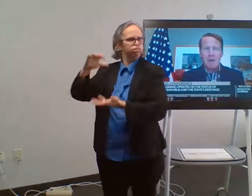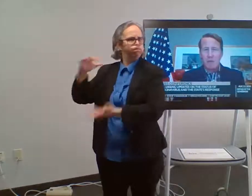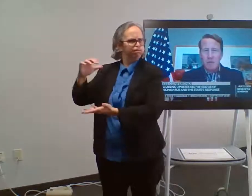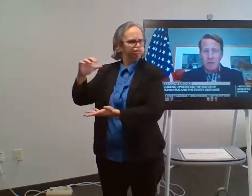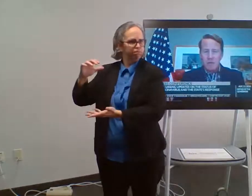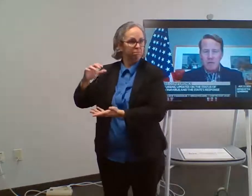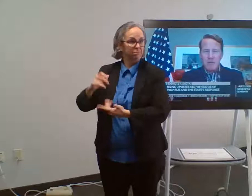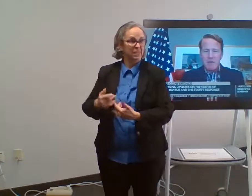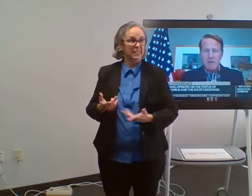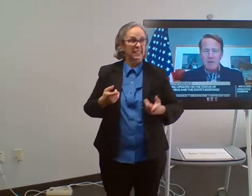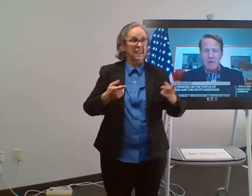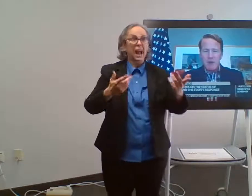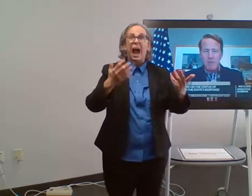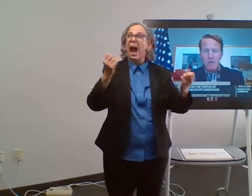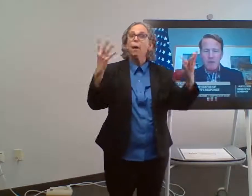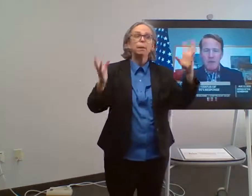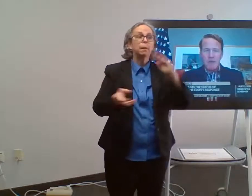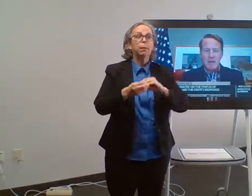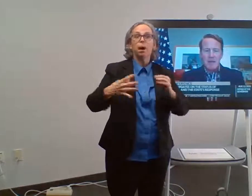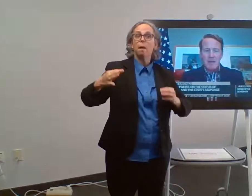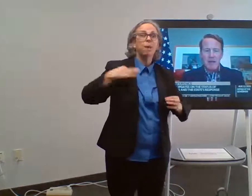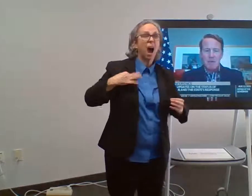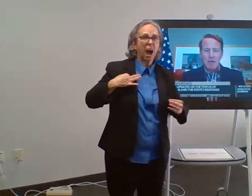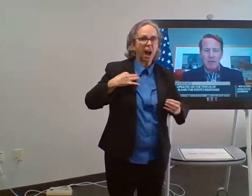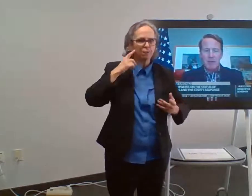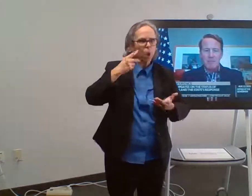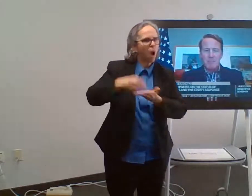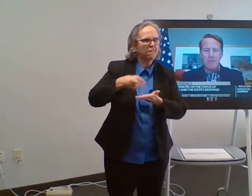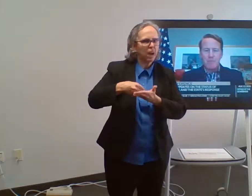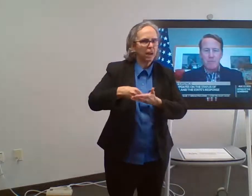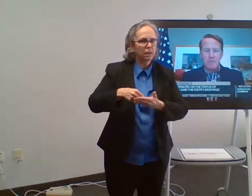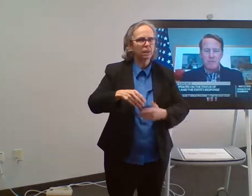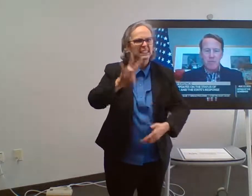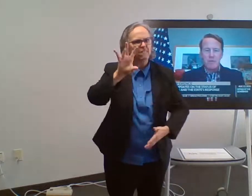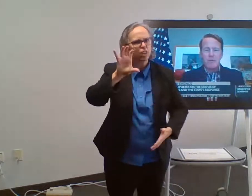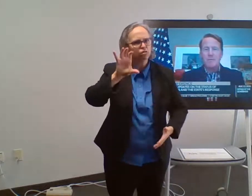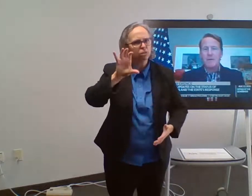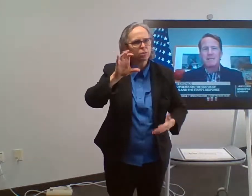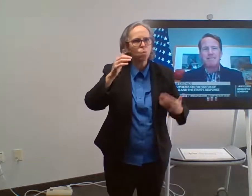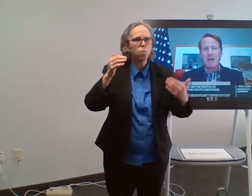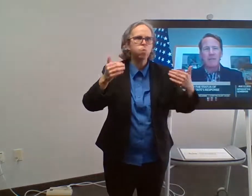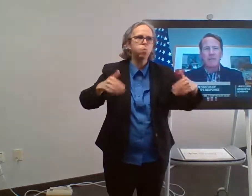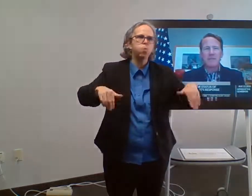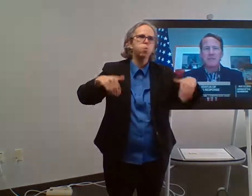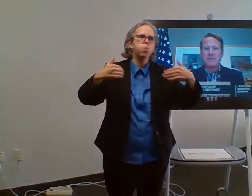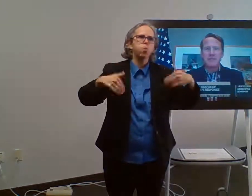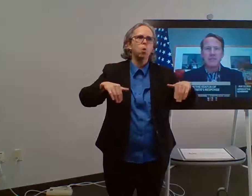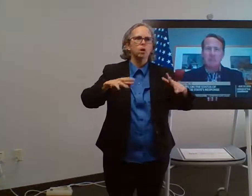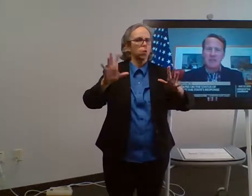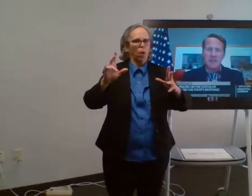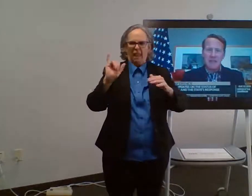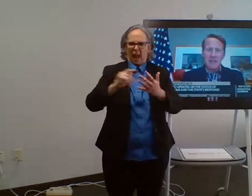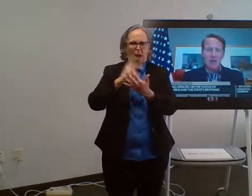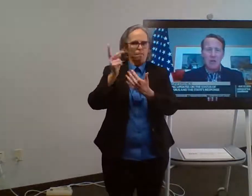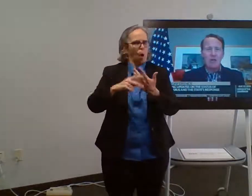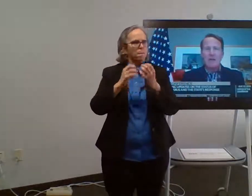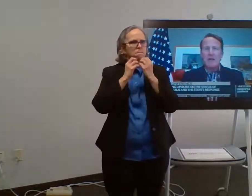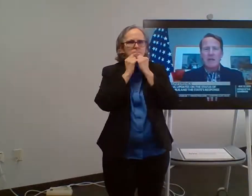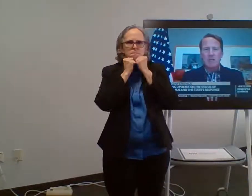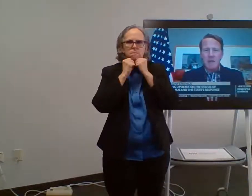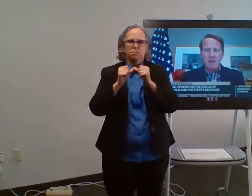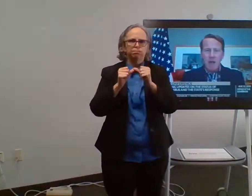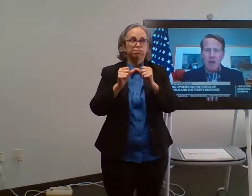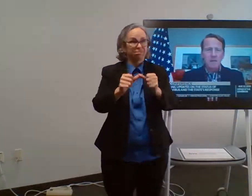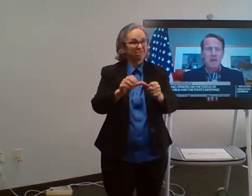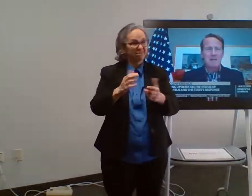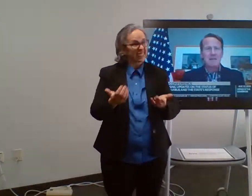know it's popular, we know it's helpful, and that program is moving forward. But Governor, this is just the beginning. I know